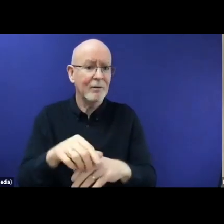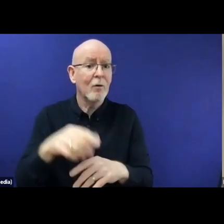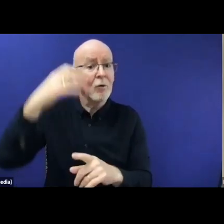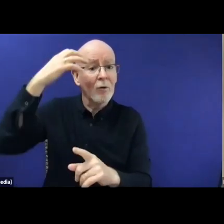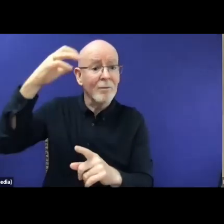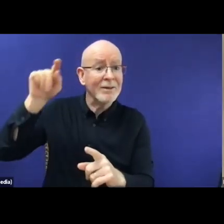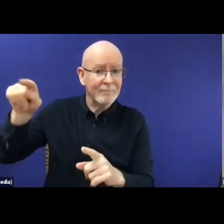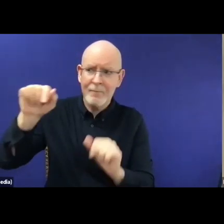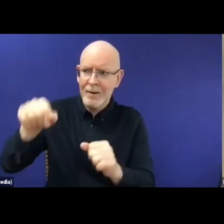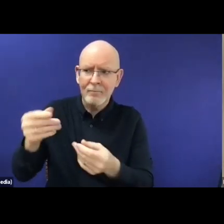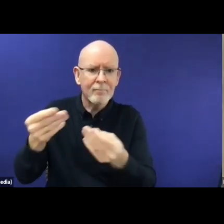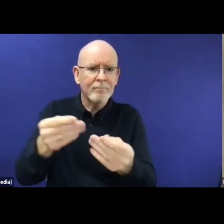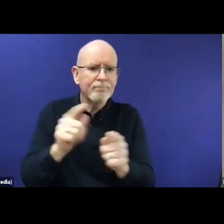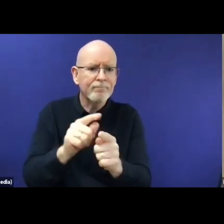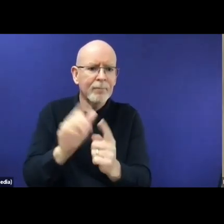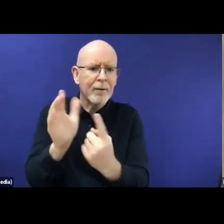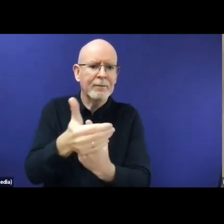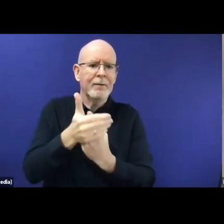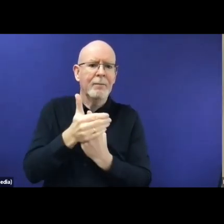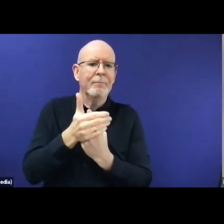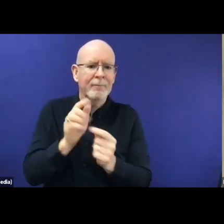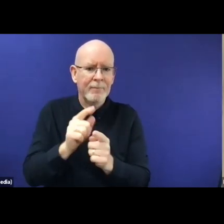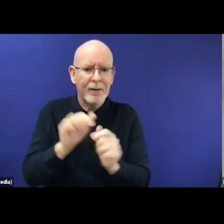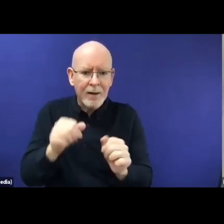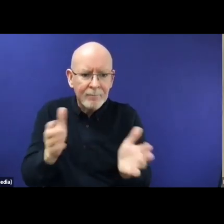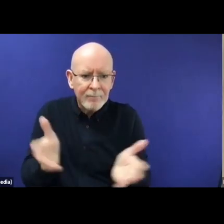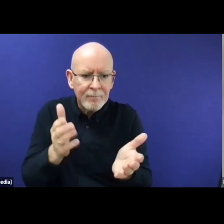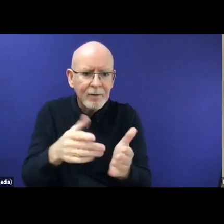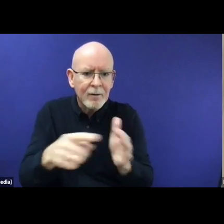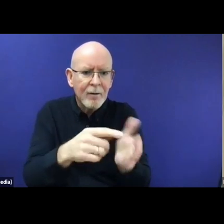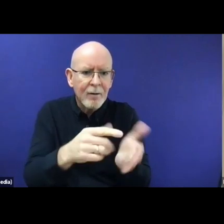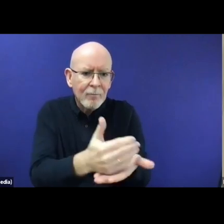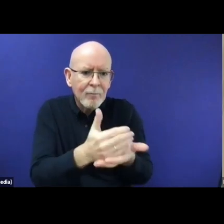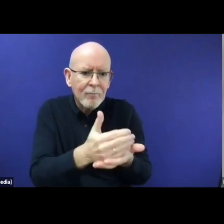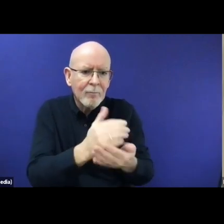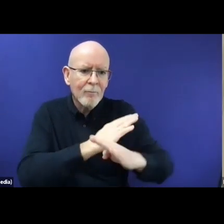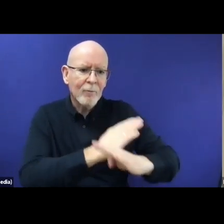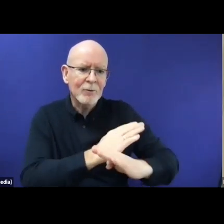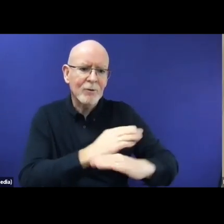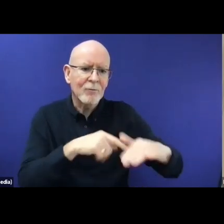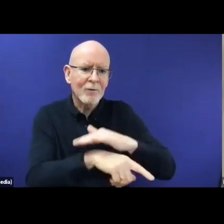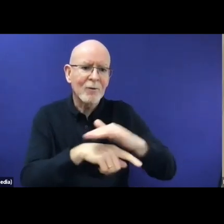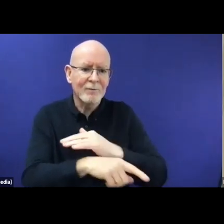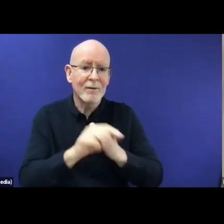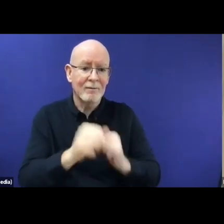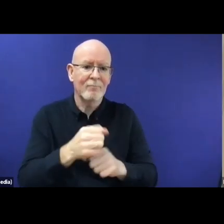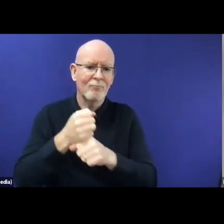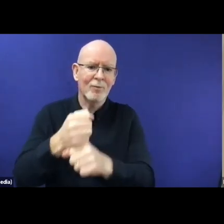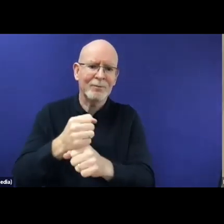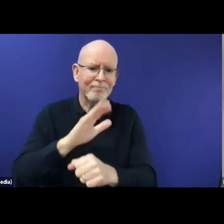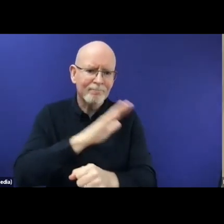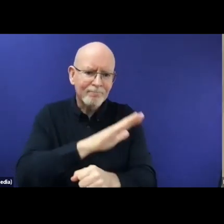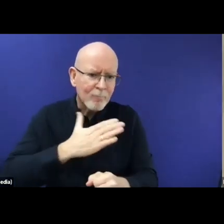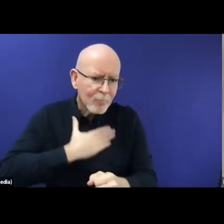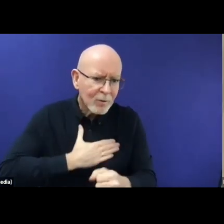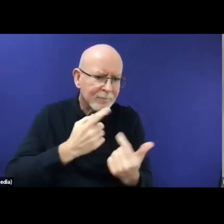Article 35, that includes a corresponding obligation for states to cooperate with UNHCR. Now, because of its role,